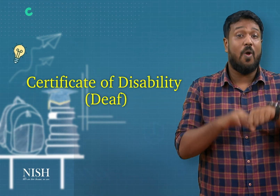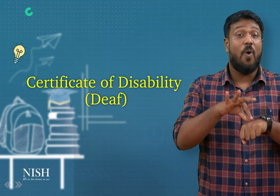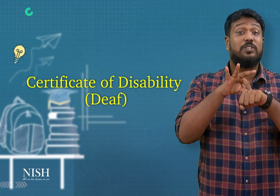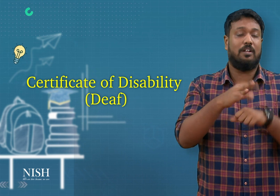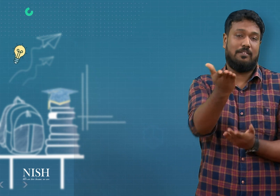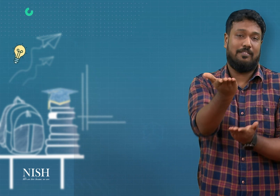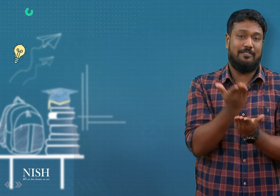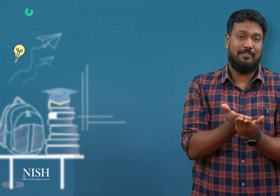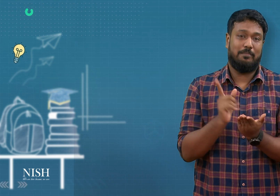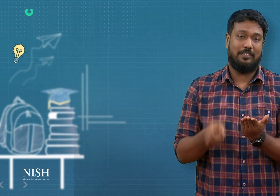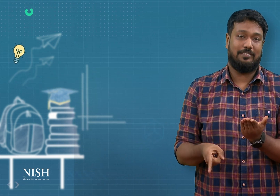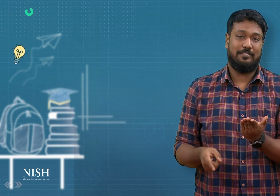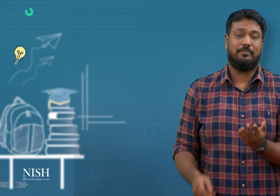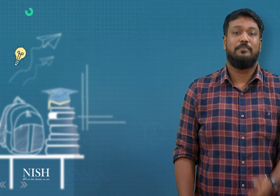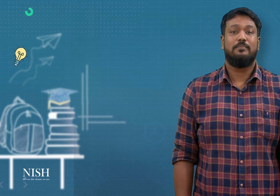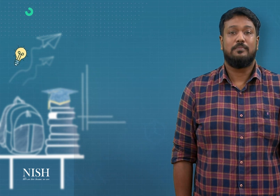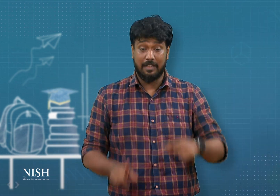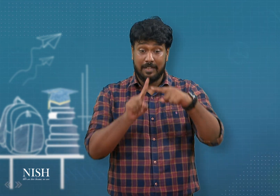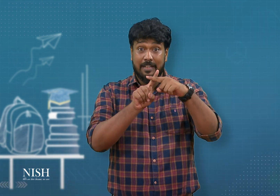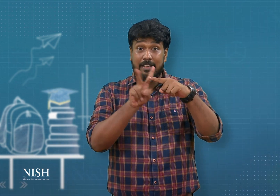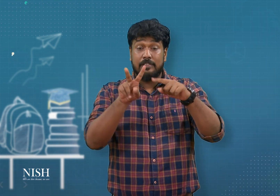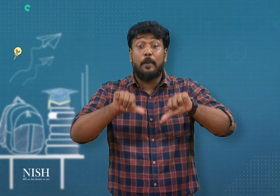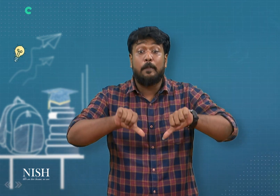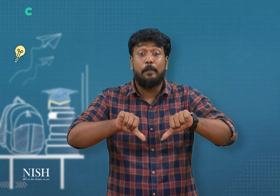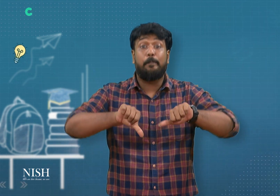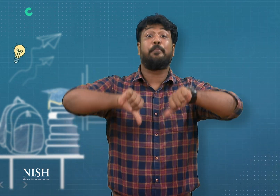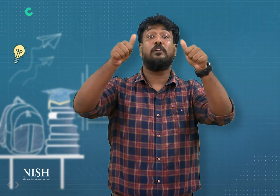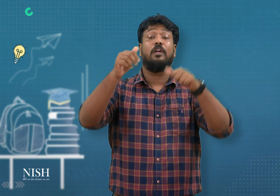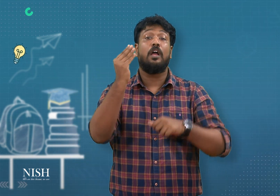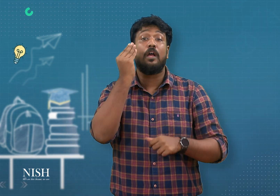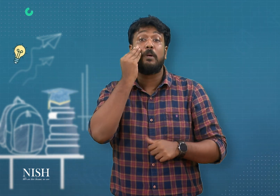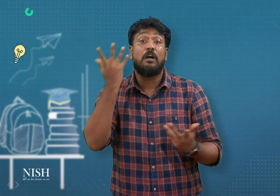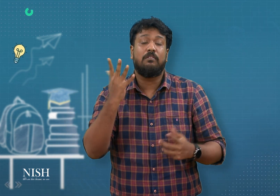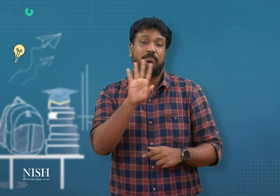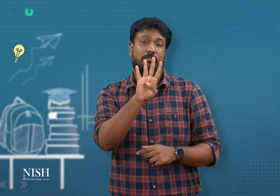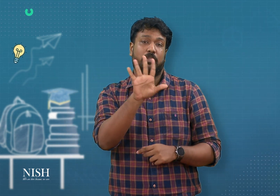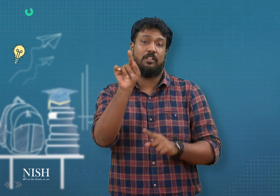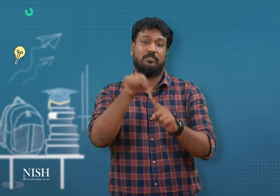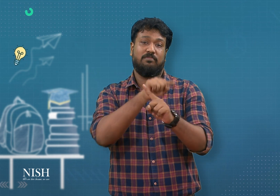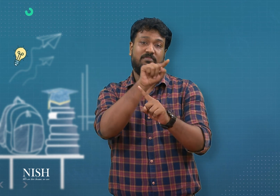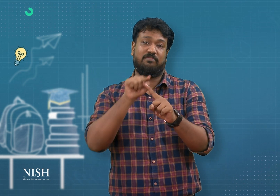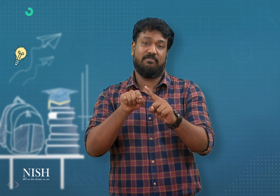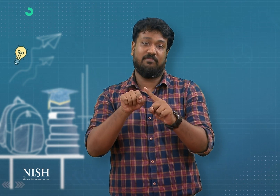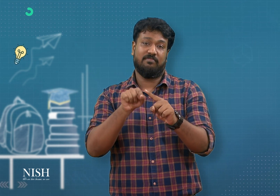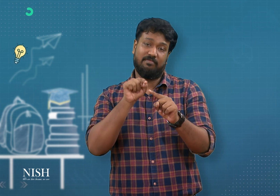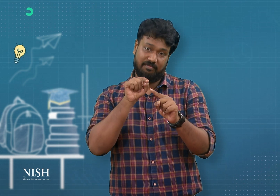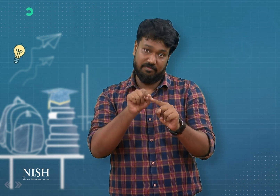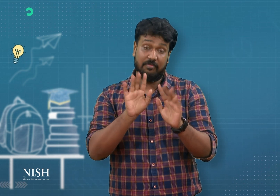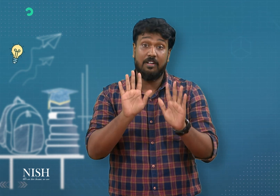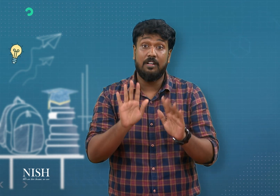with minimum 45% marks. However, relaxation and the percentage of marks at the 12th examinations